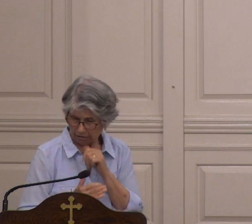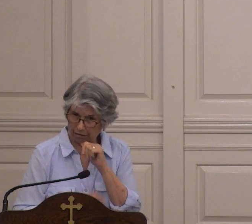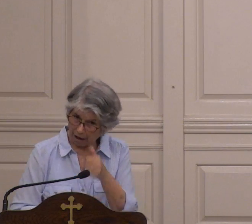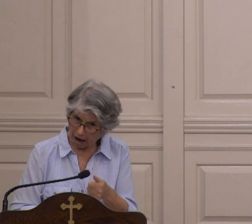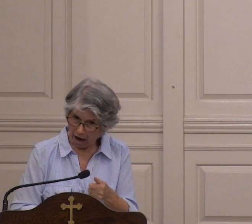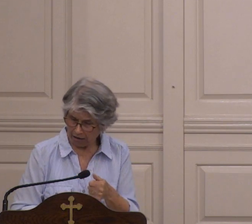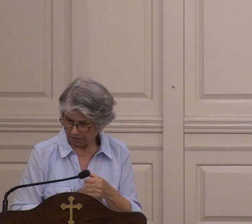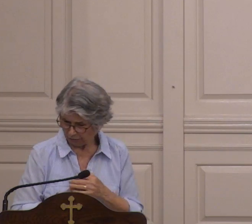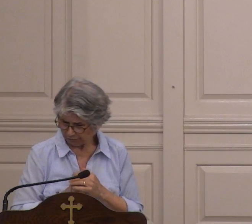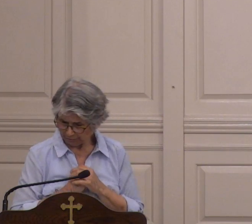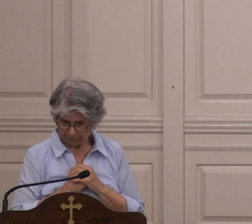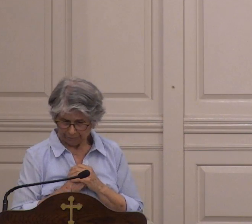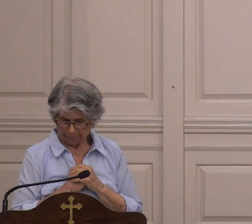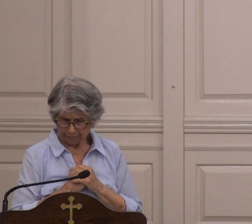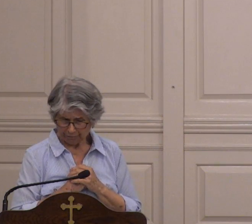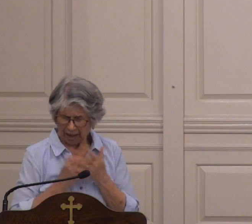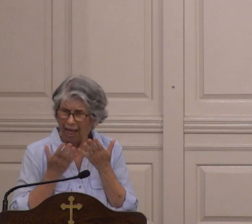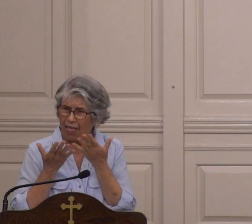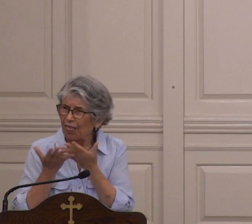Seek not.